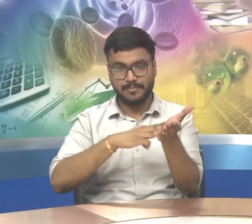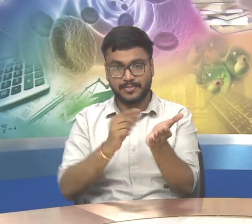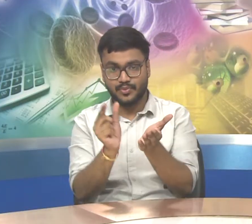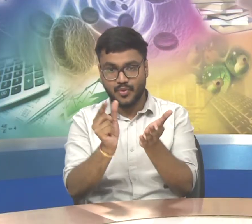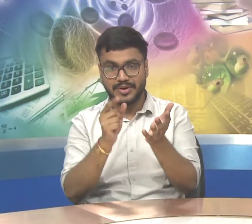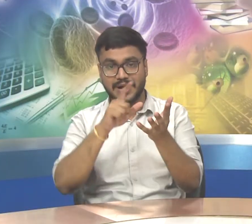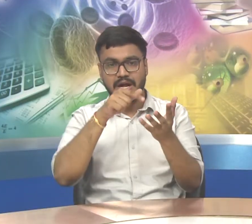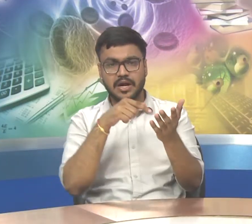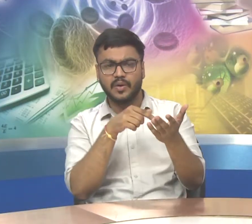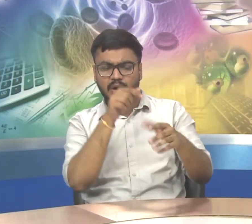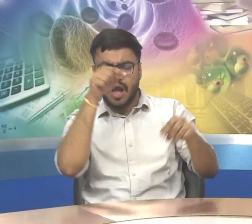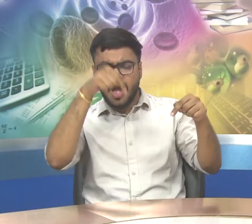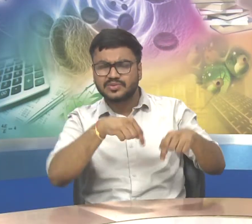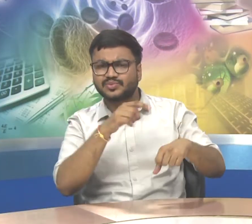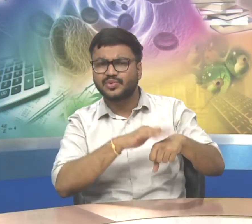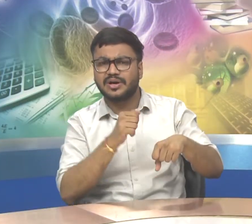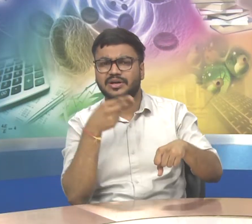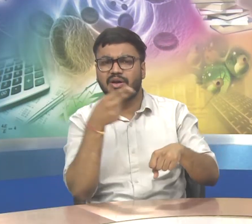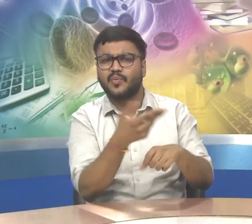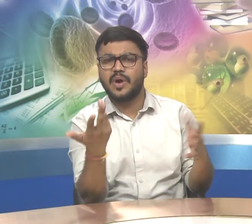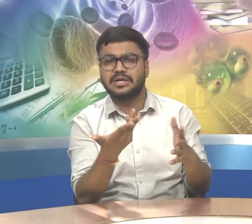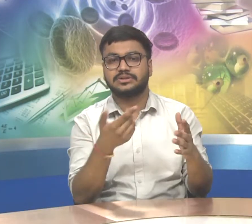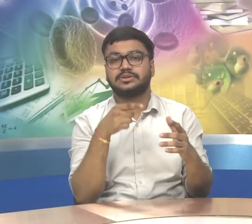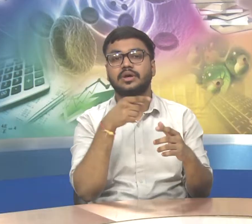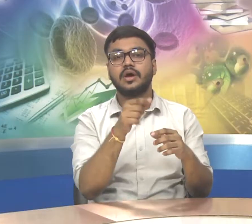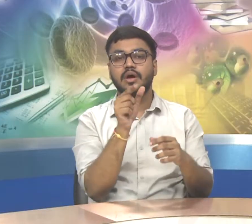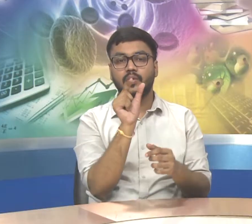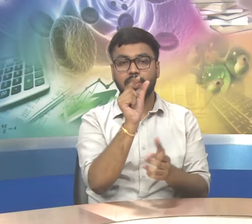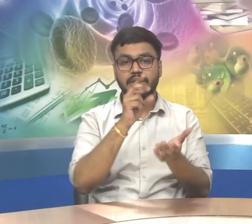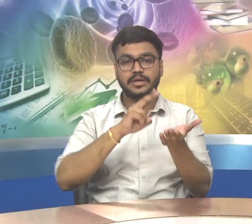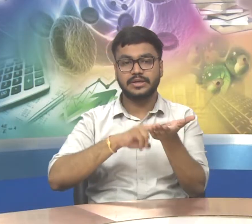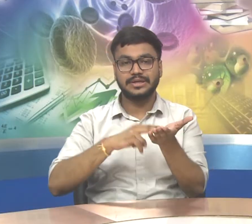And today, atomic mass unit is also called